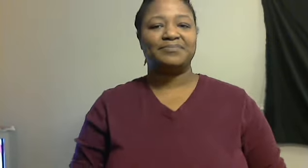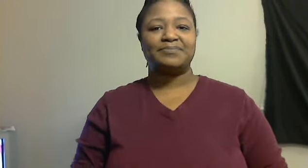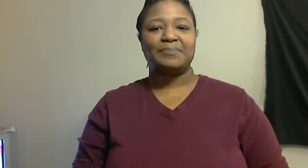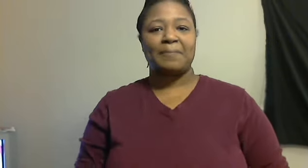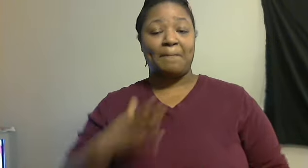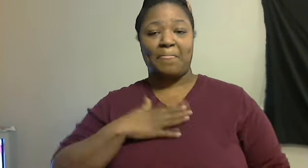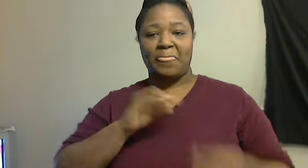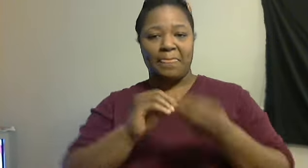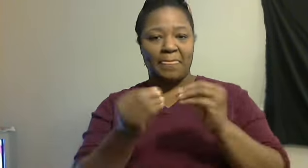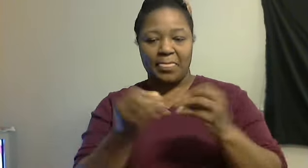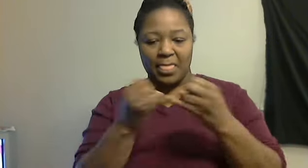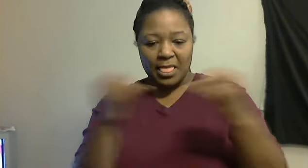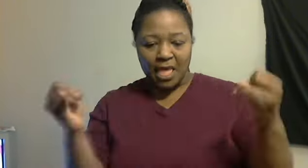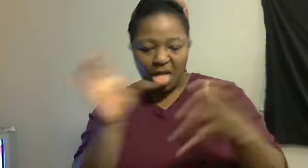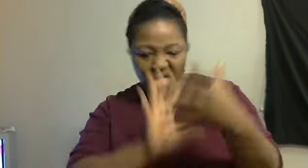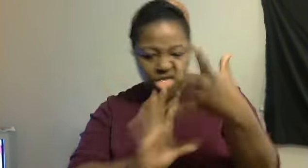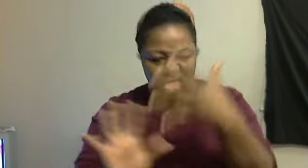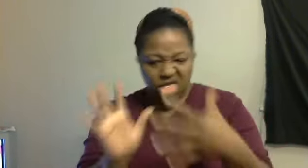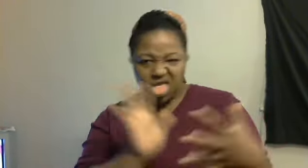white now. What is